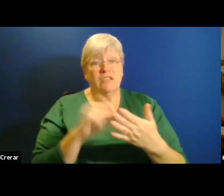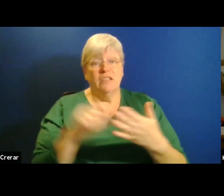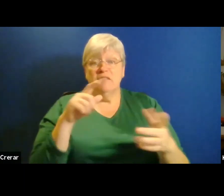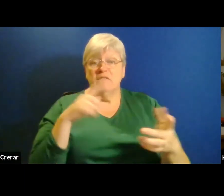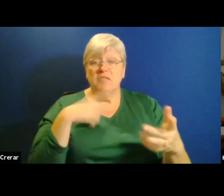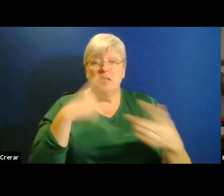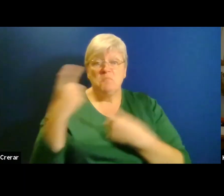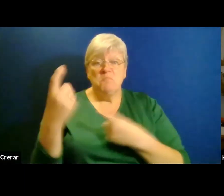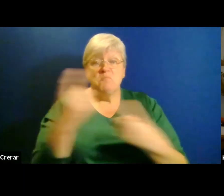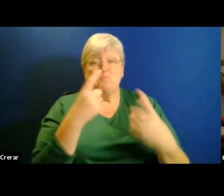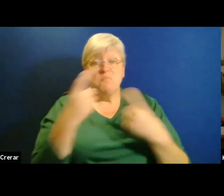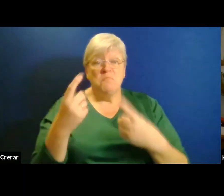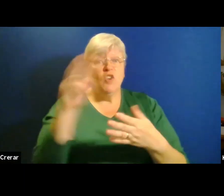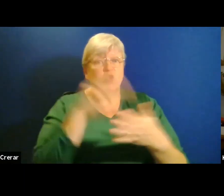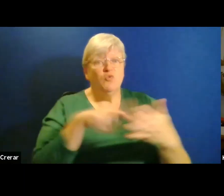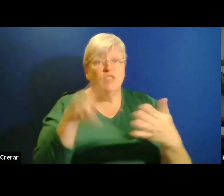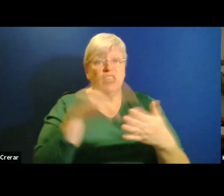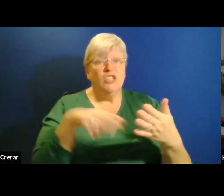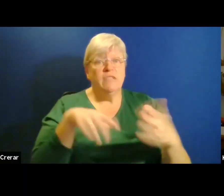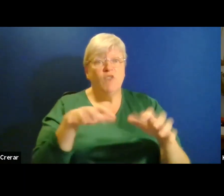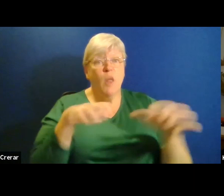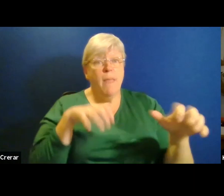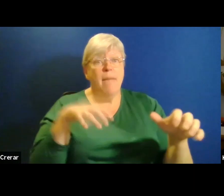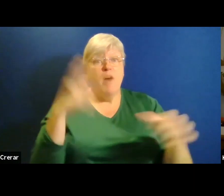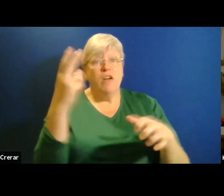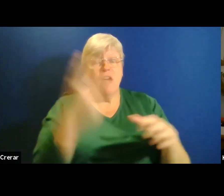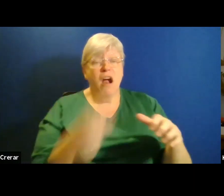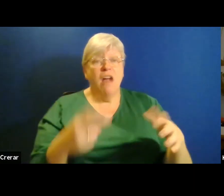the readers for Leopard Arts, if you go to